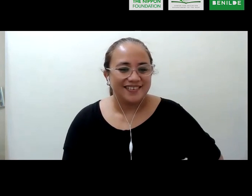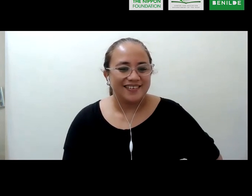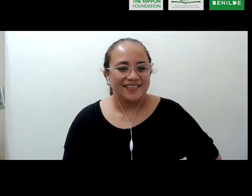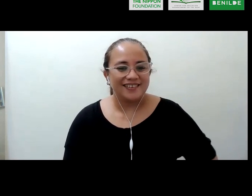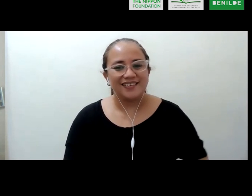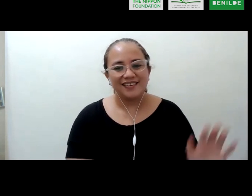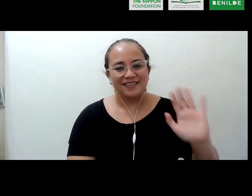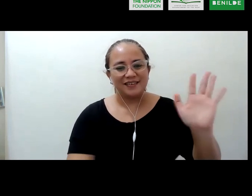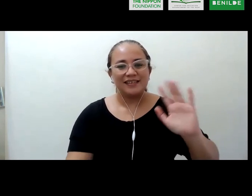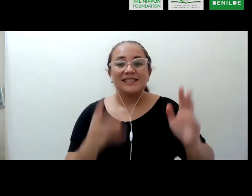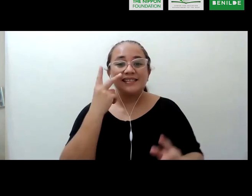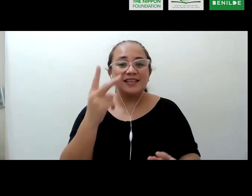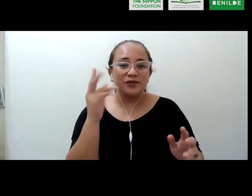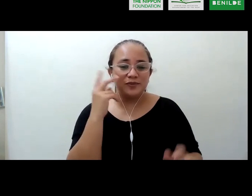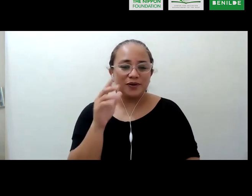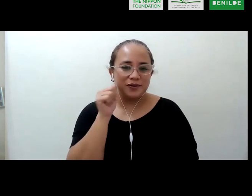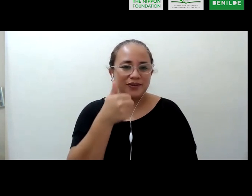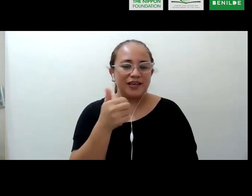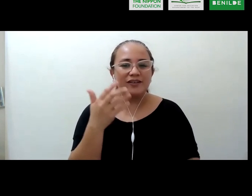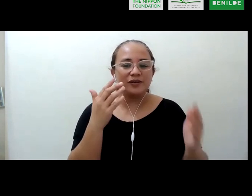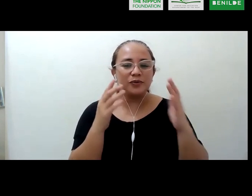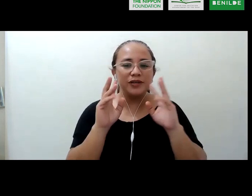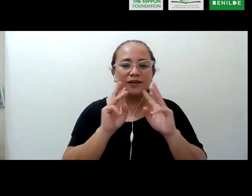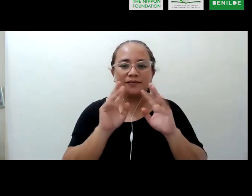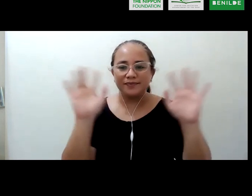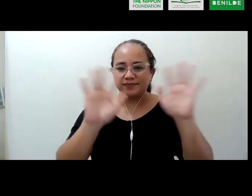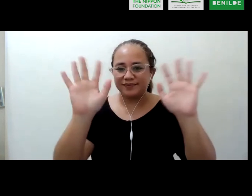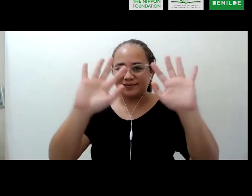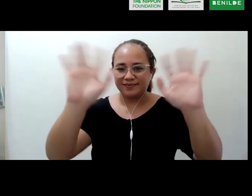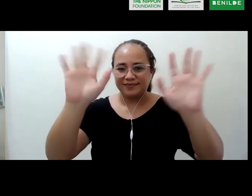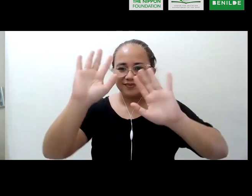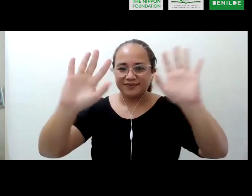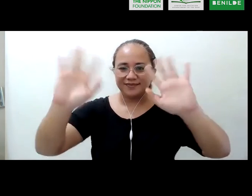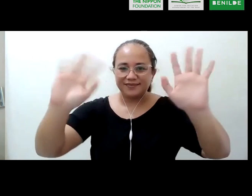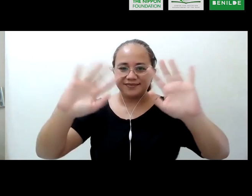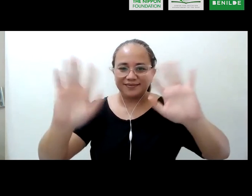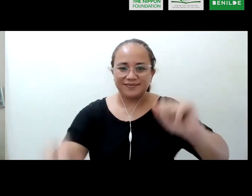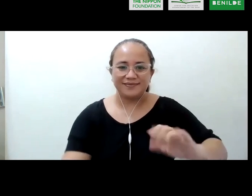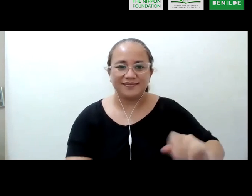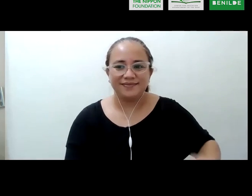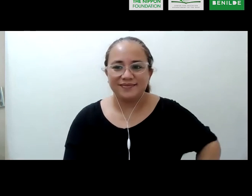Okay, see you tomorrow. You're welcome. Yeah, tomorrow. Thank you, Dr. Woody. Yeah.